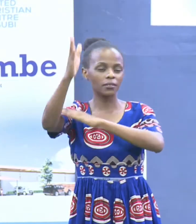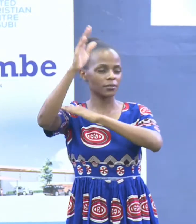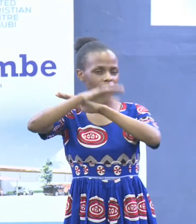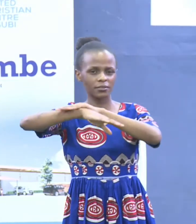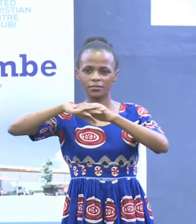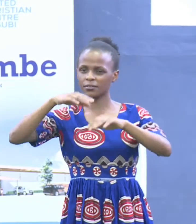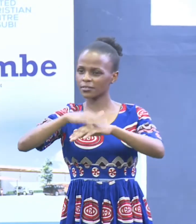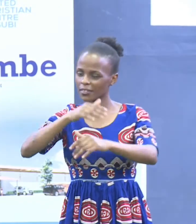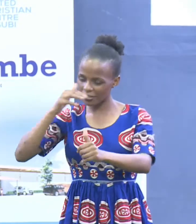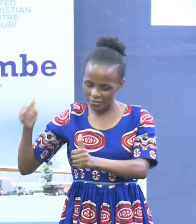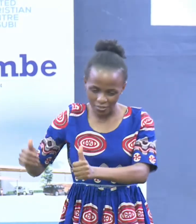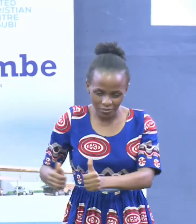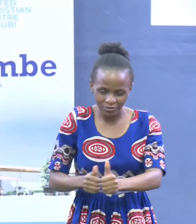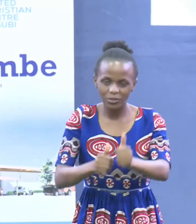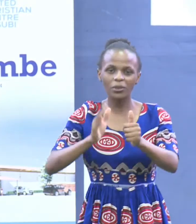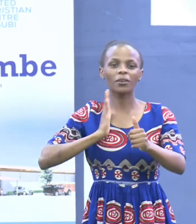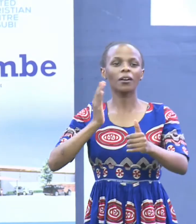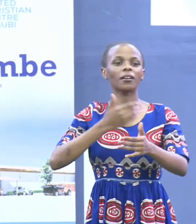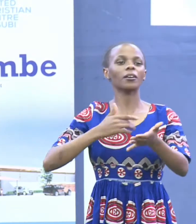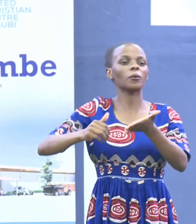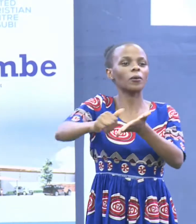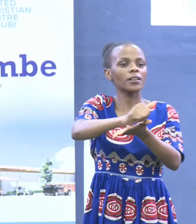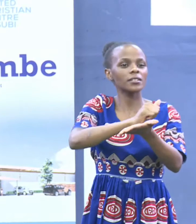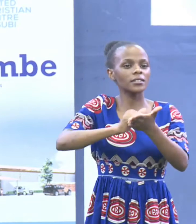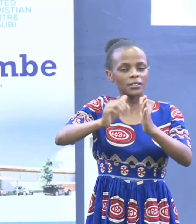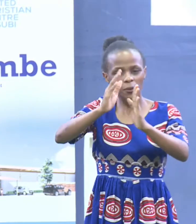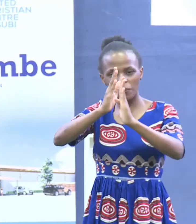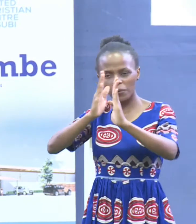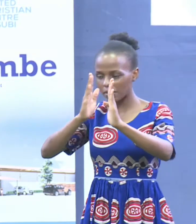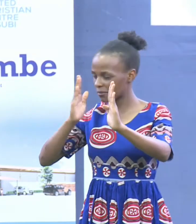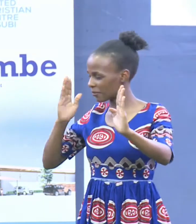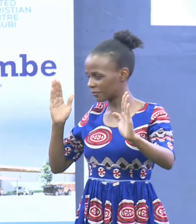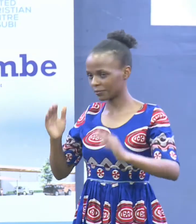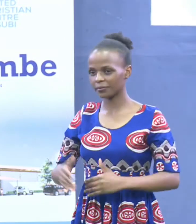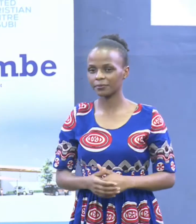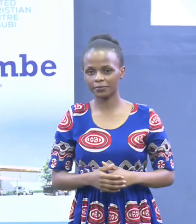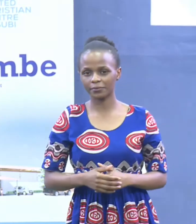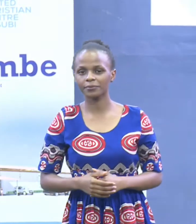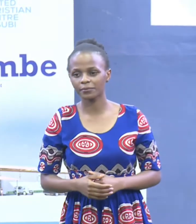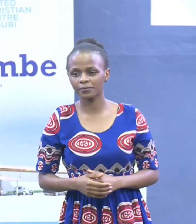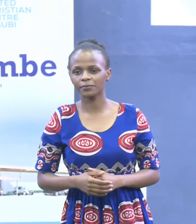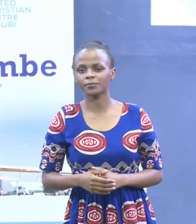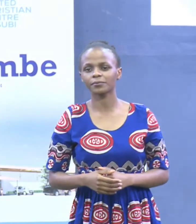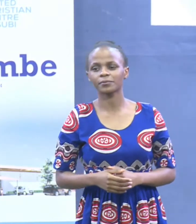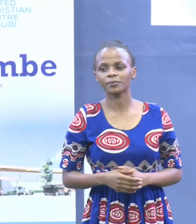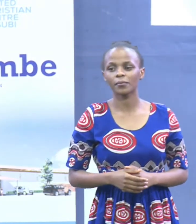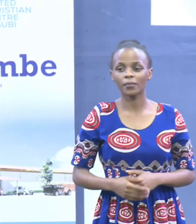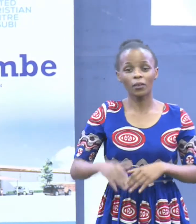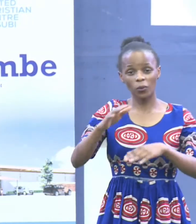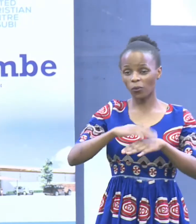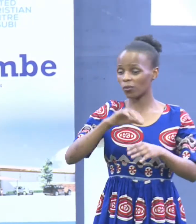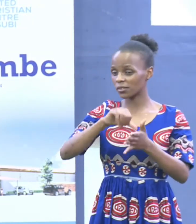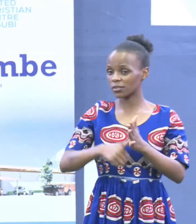goberera nacho order ya fe. I told you that most of the time the Lord doesn't follow our natural order. Kunsongene